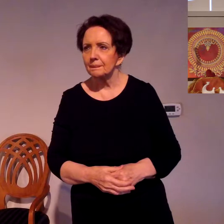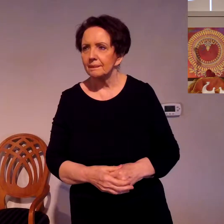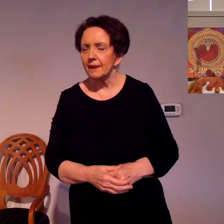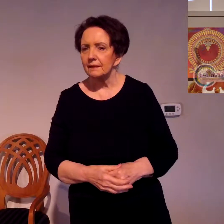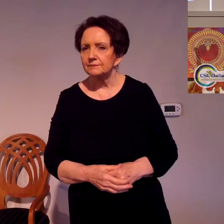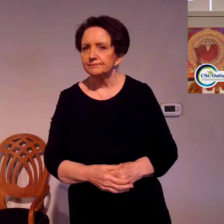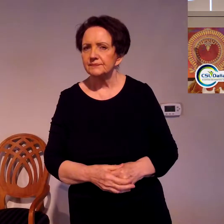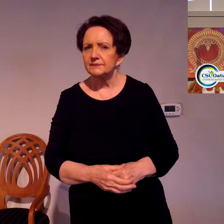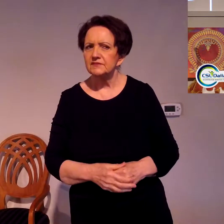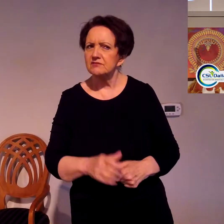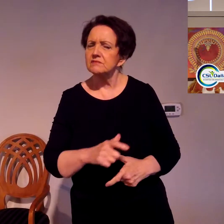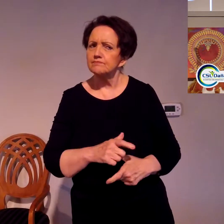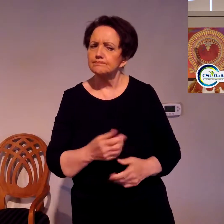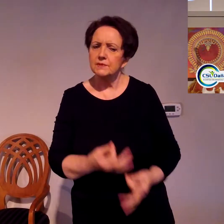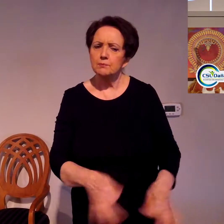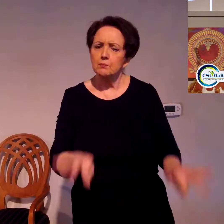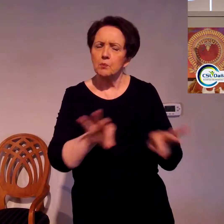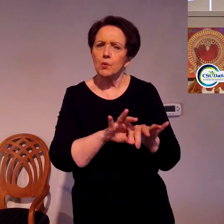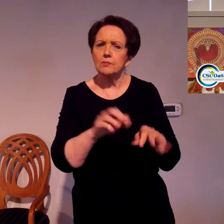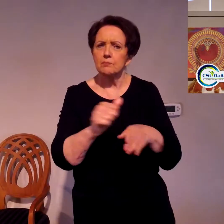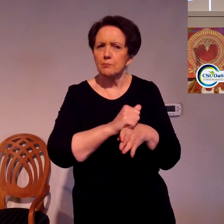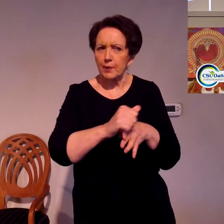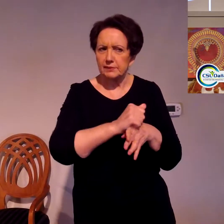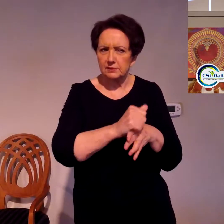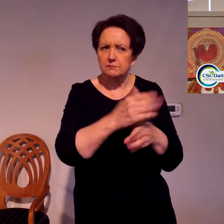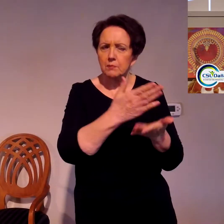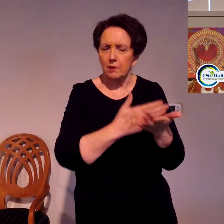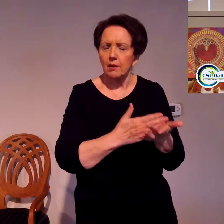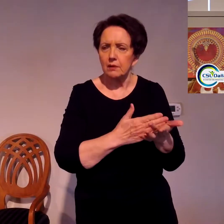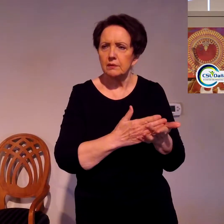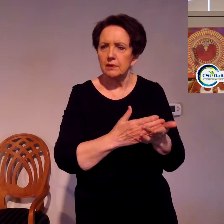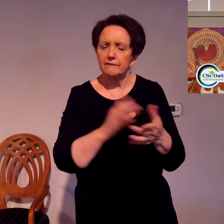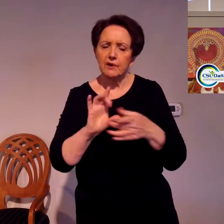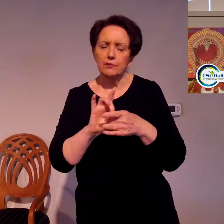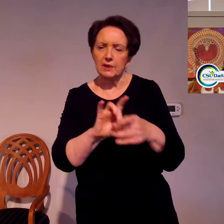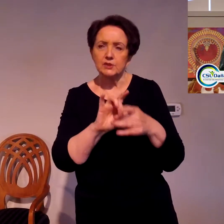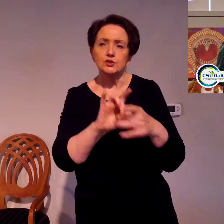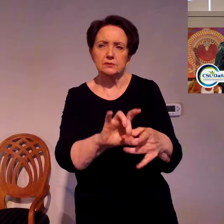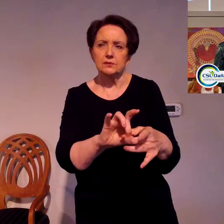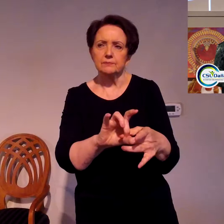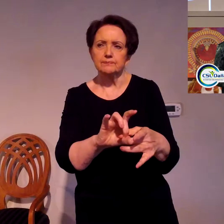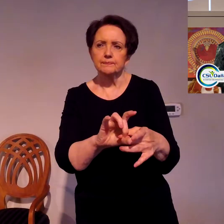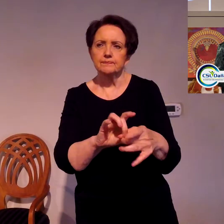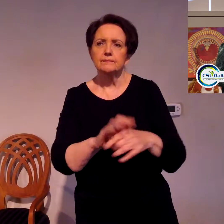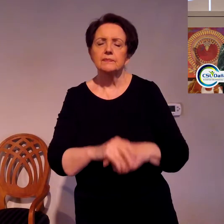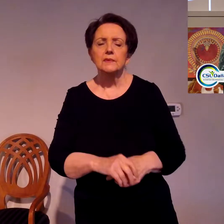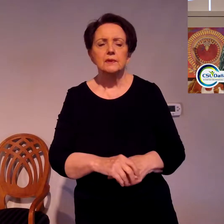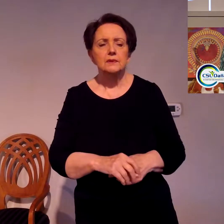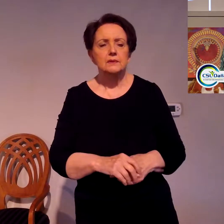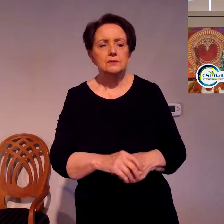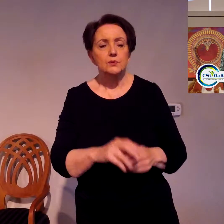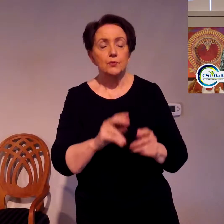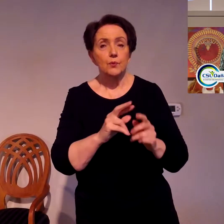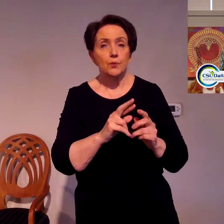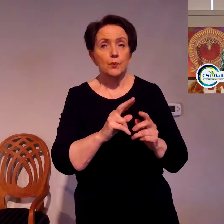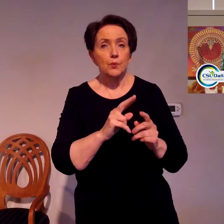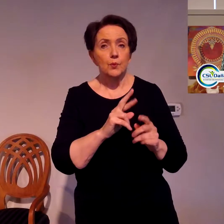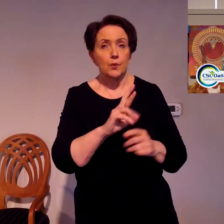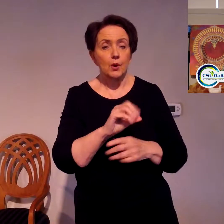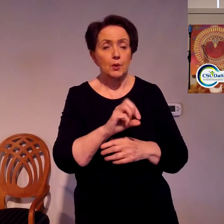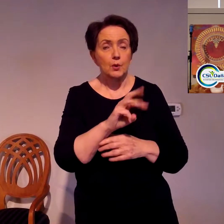big practice pieces in our relationships. And in our romantic